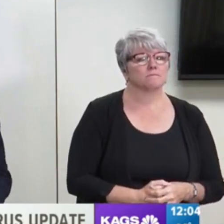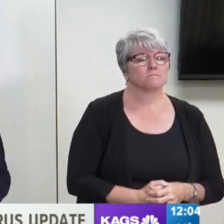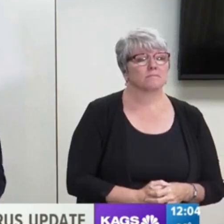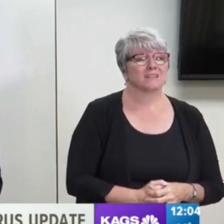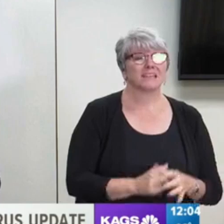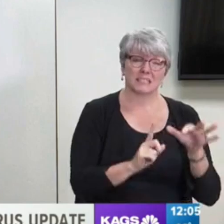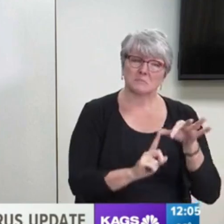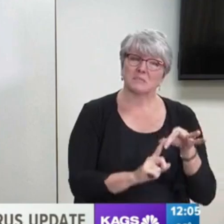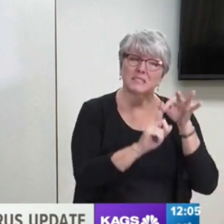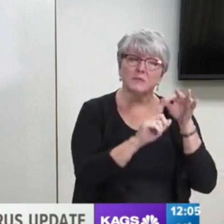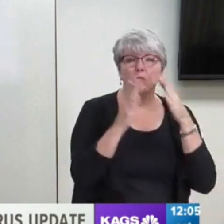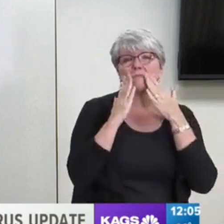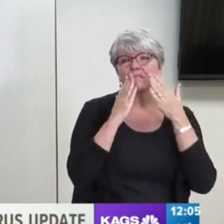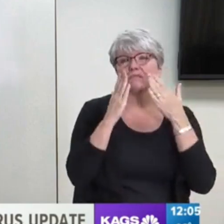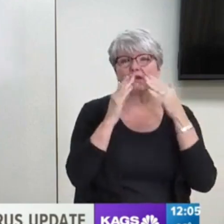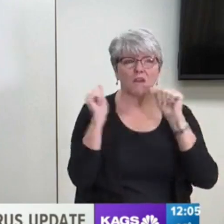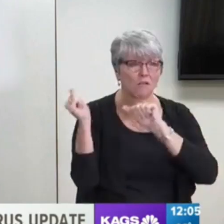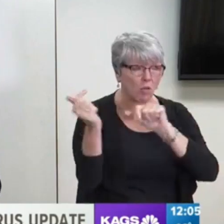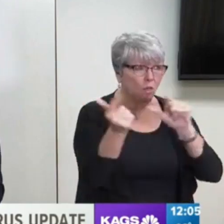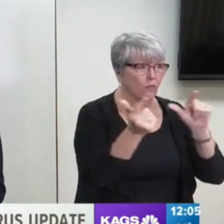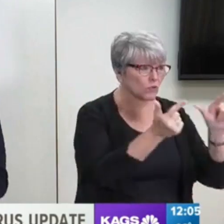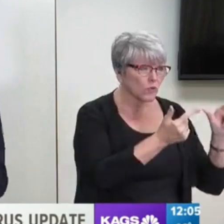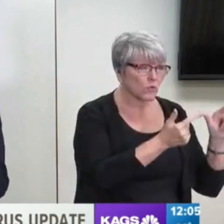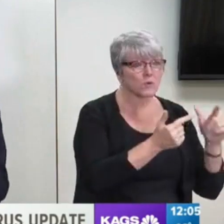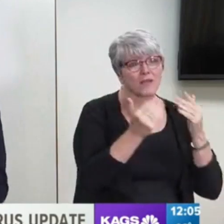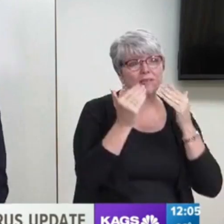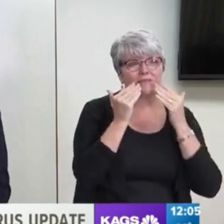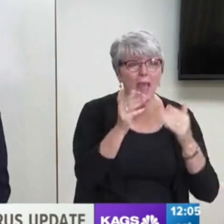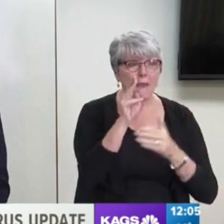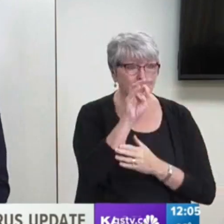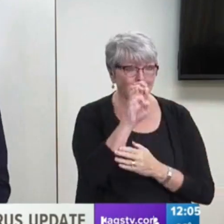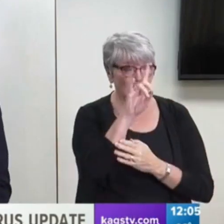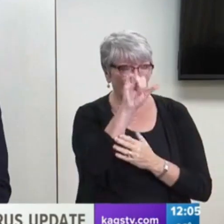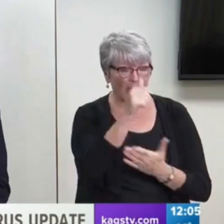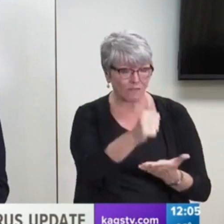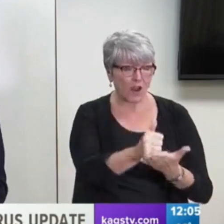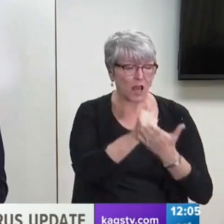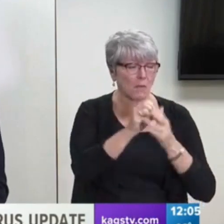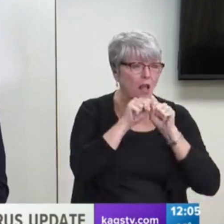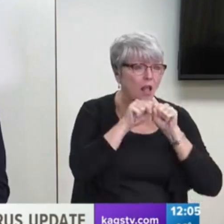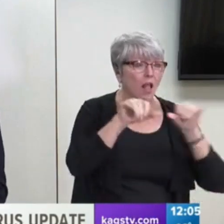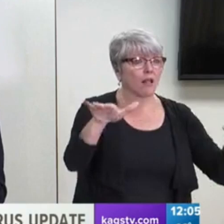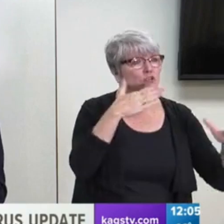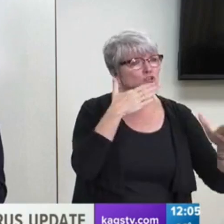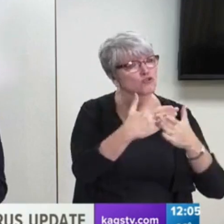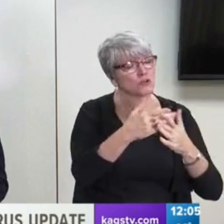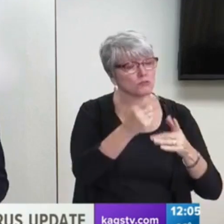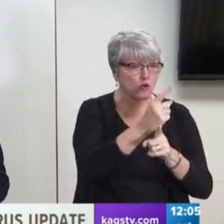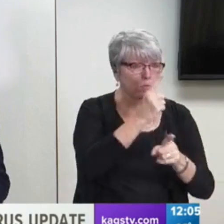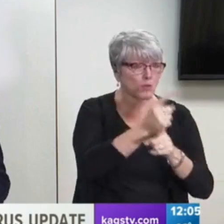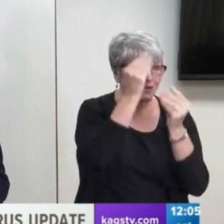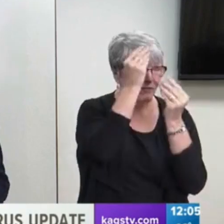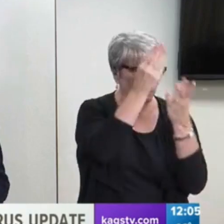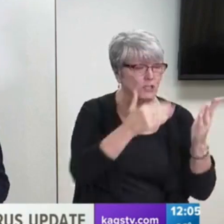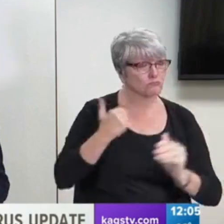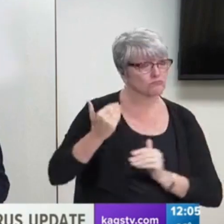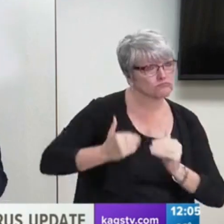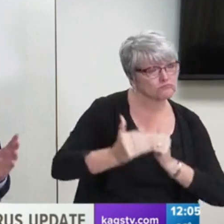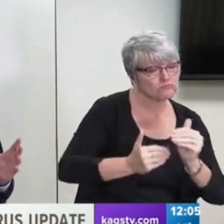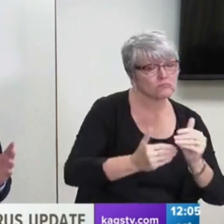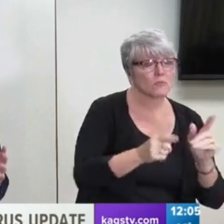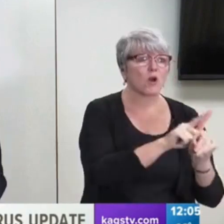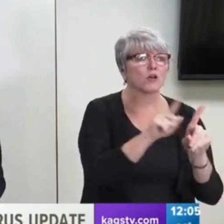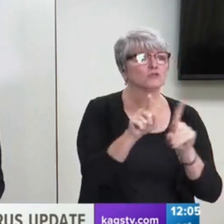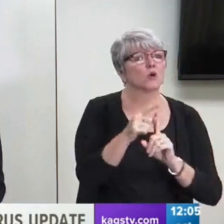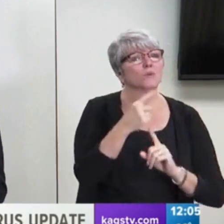And in particular, I want to thank each and every one of you. I want to thank the media for helping us get out good information throughout this process. And